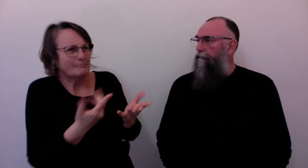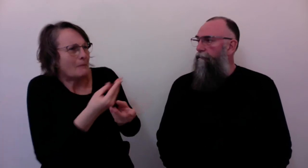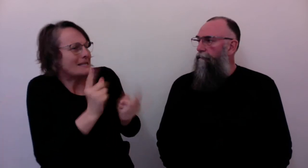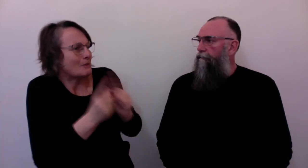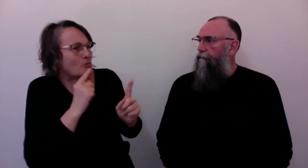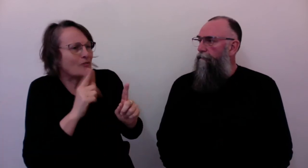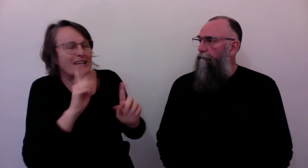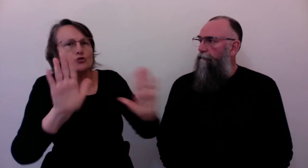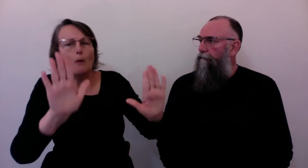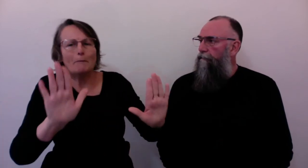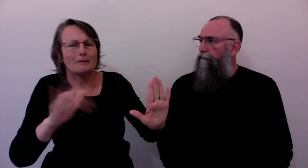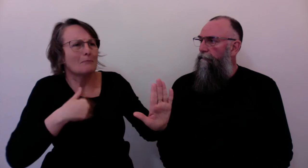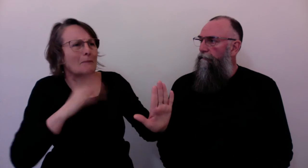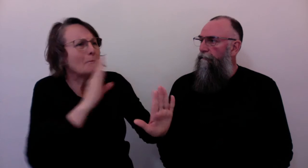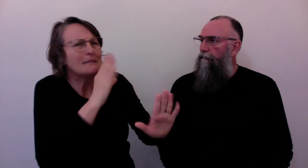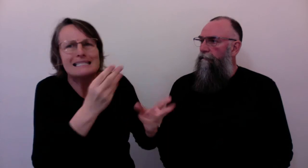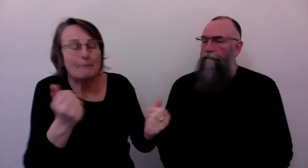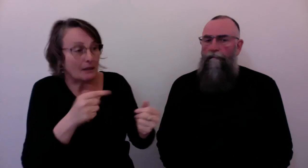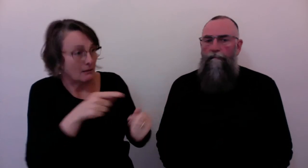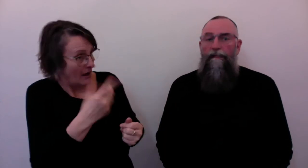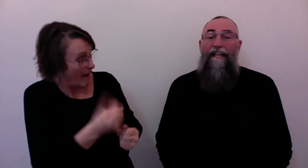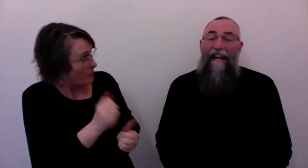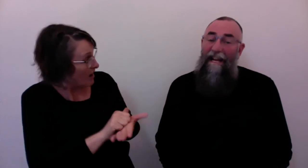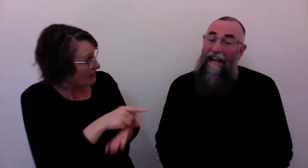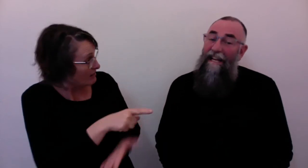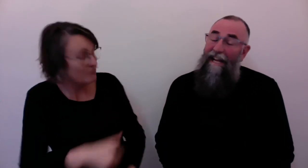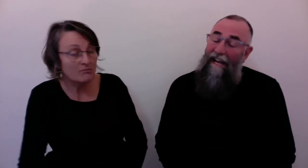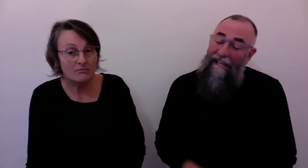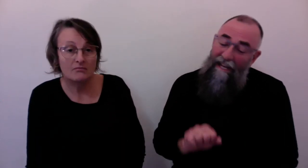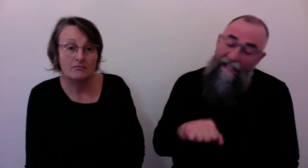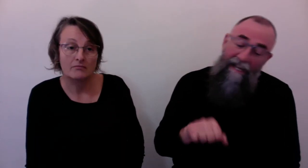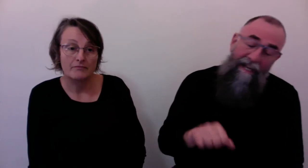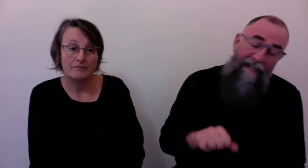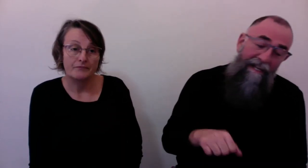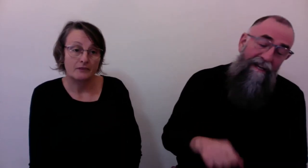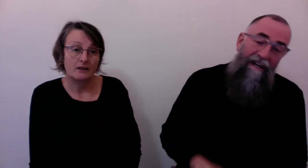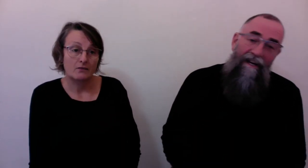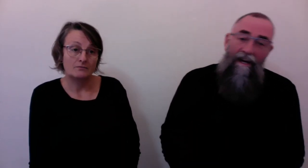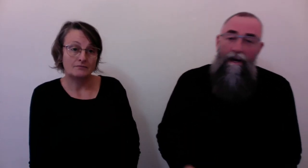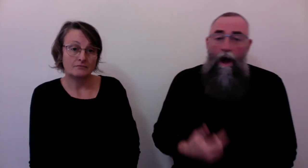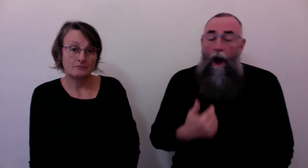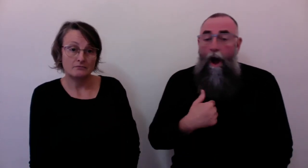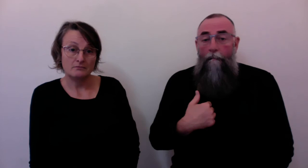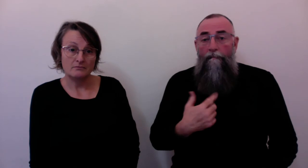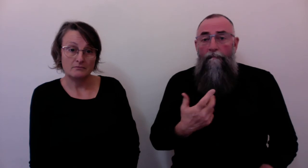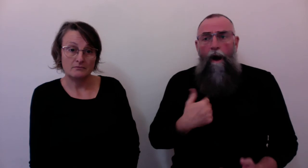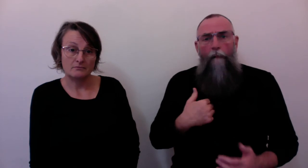stop the set for a second because you don't understand something because you've missed something, right? Yeah. No, I'm pretty confident to step up if like